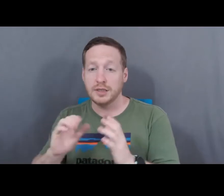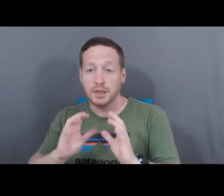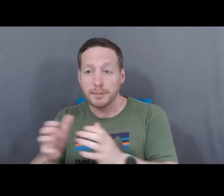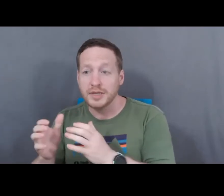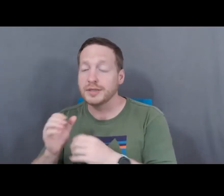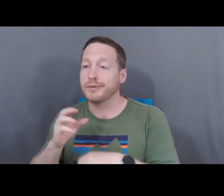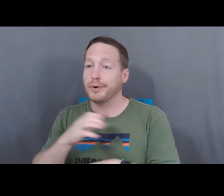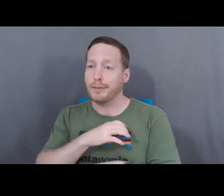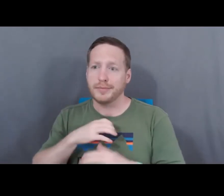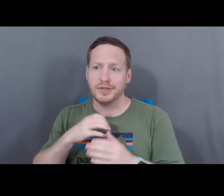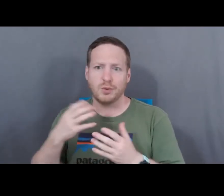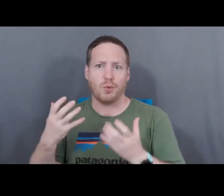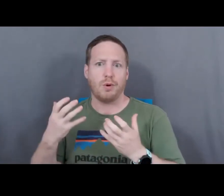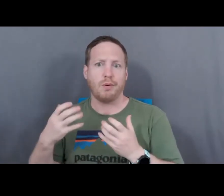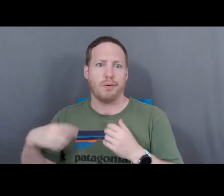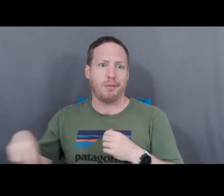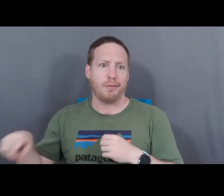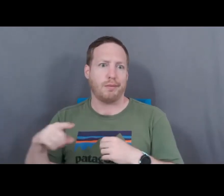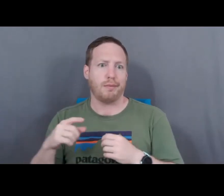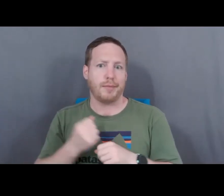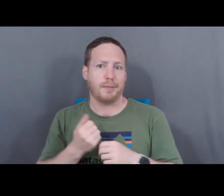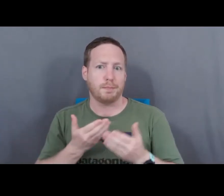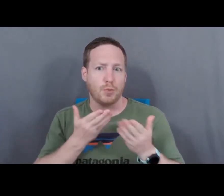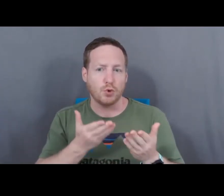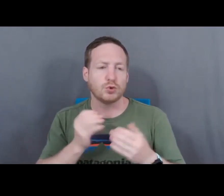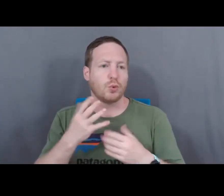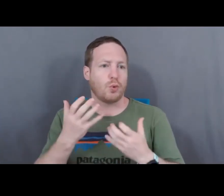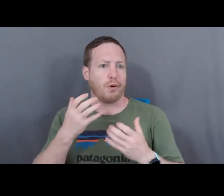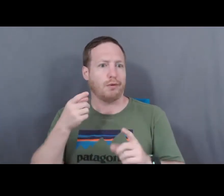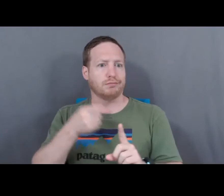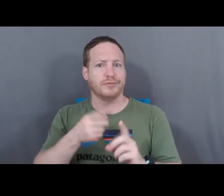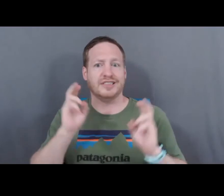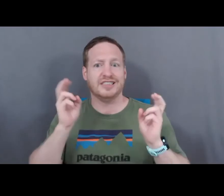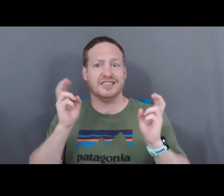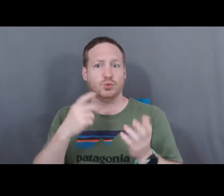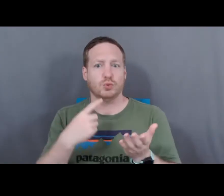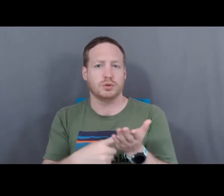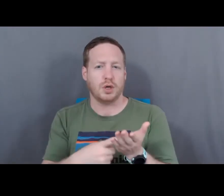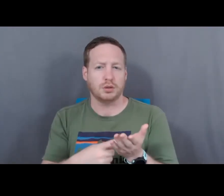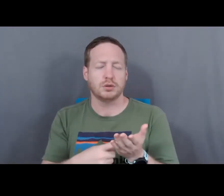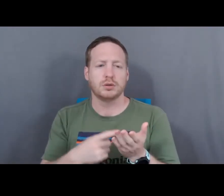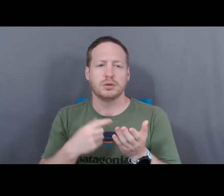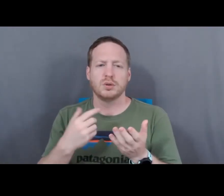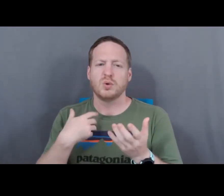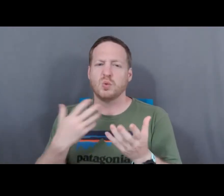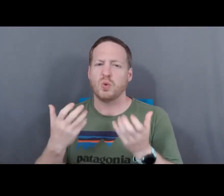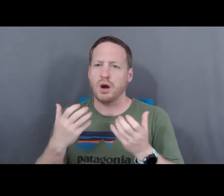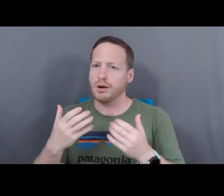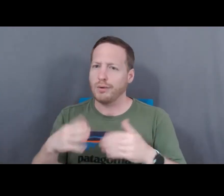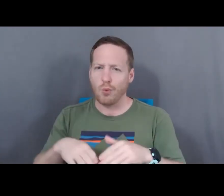if there could be a motion about, let's say a committee wants to bring a motion to